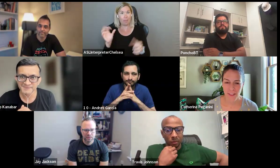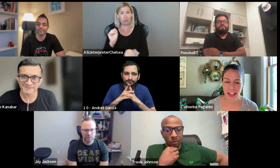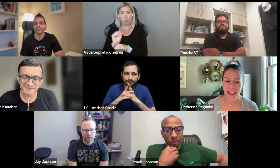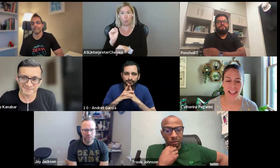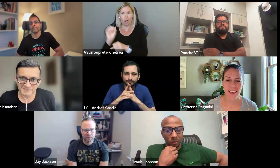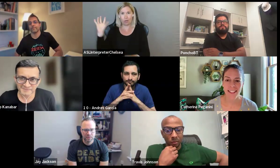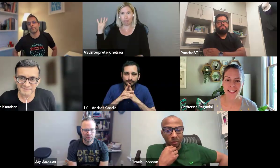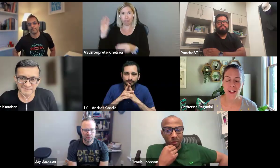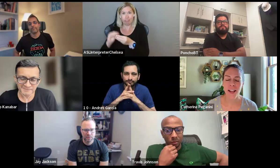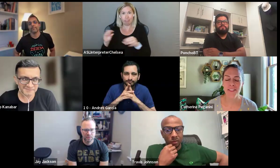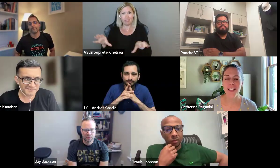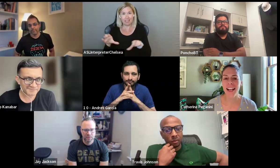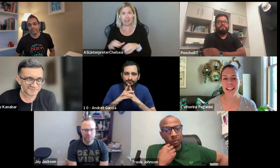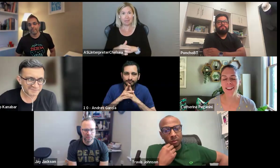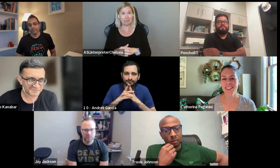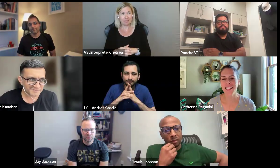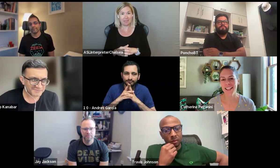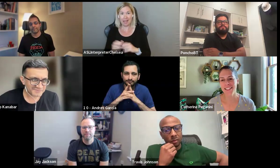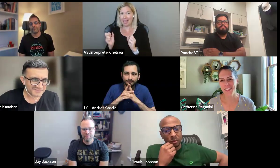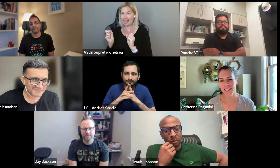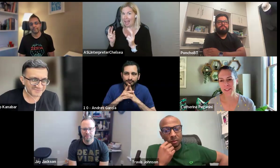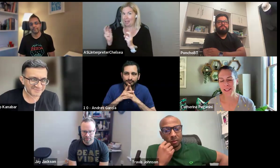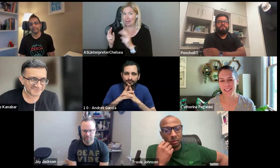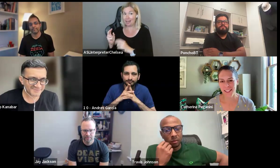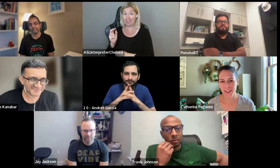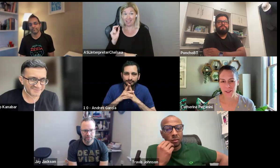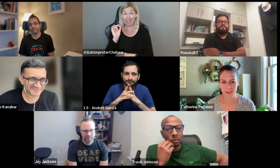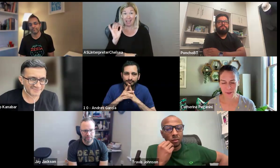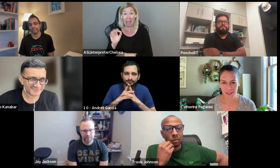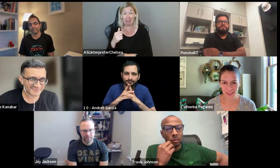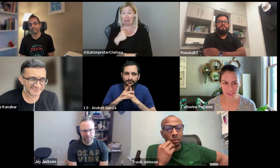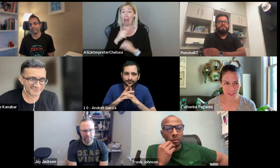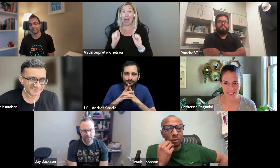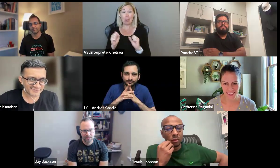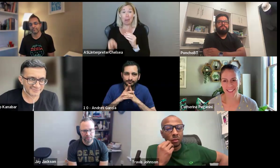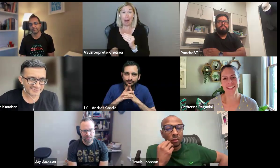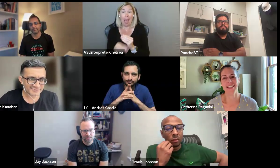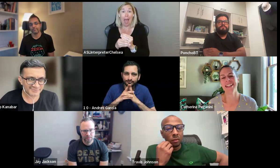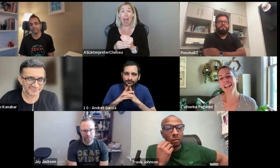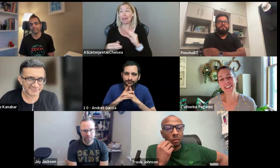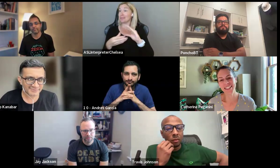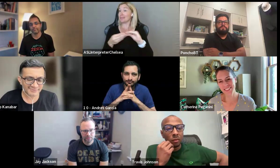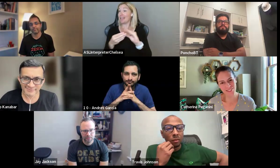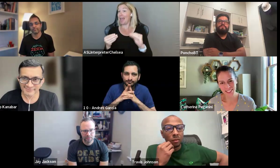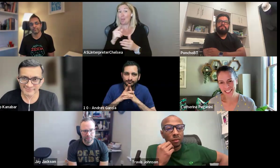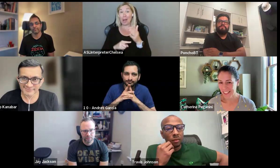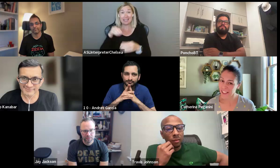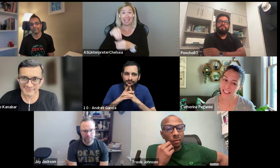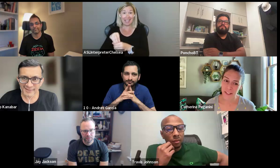If I only had a say in what the keynotes would include, if there